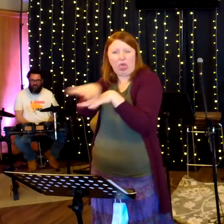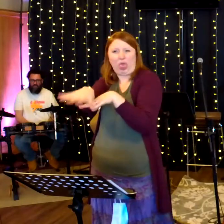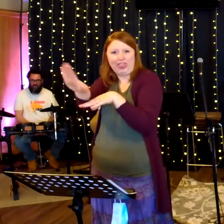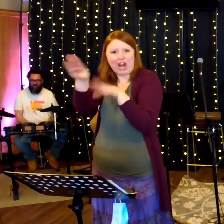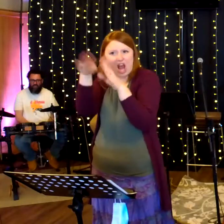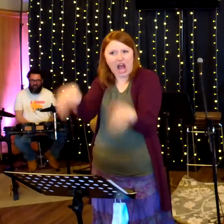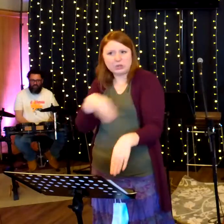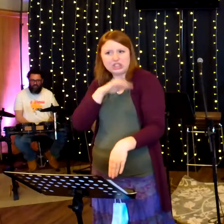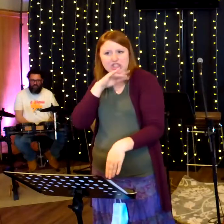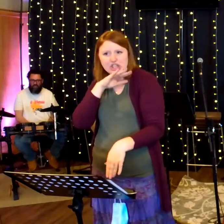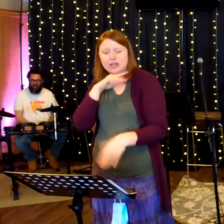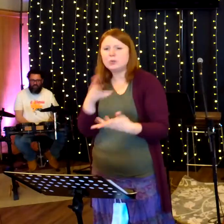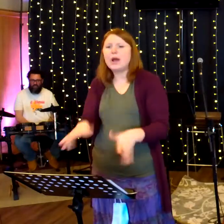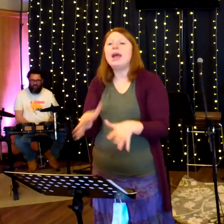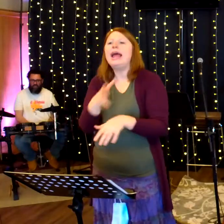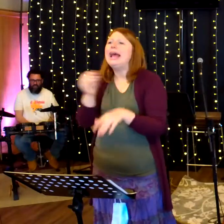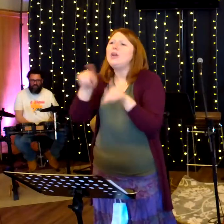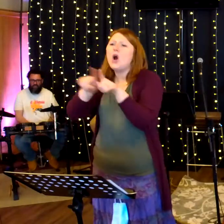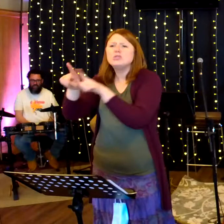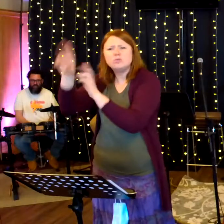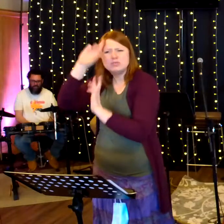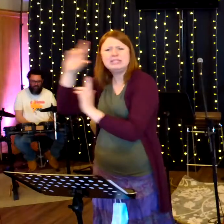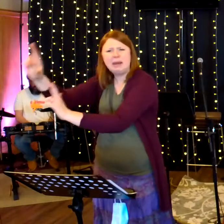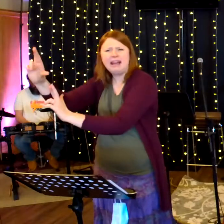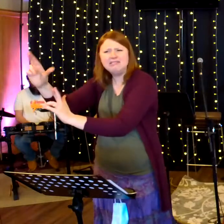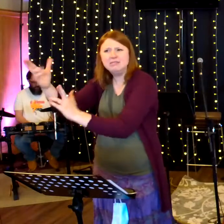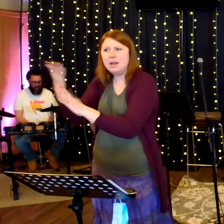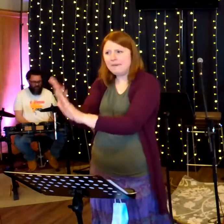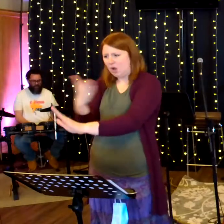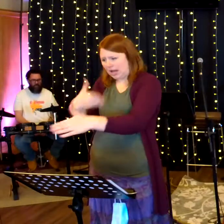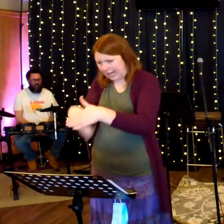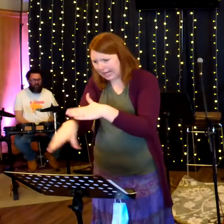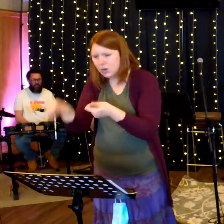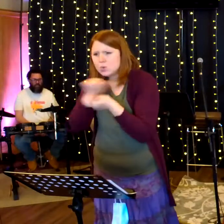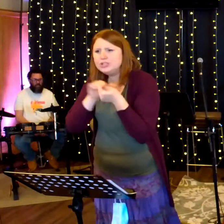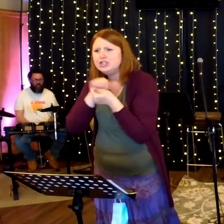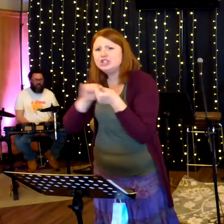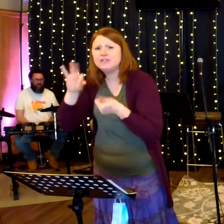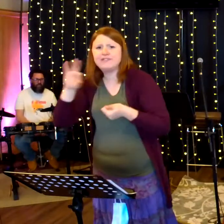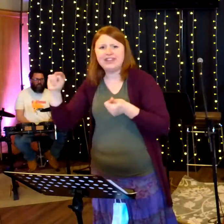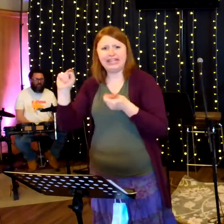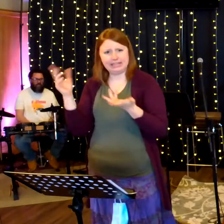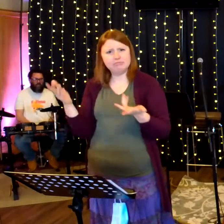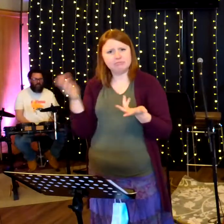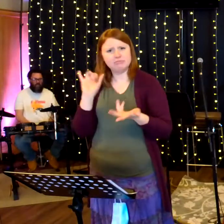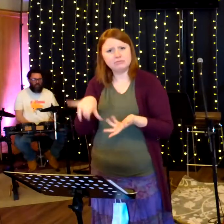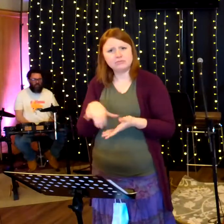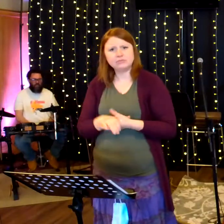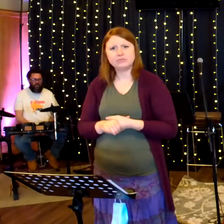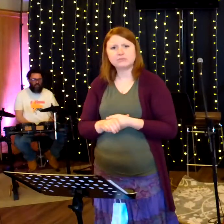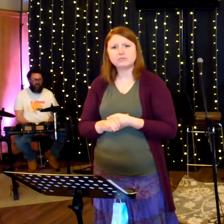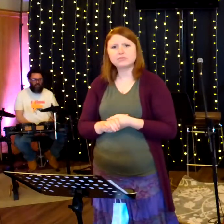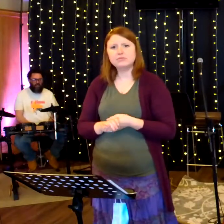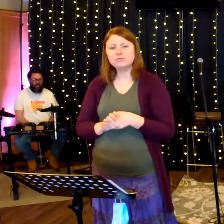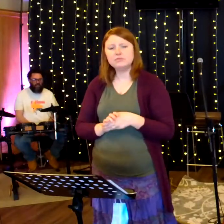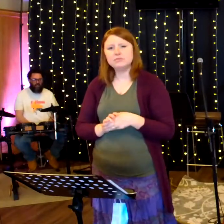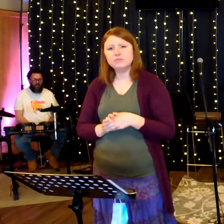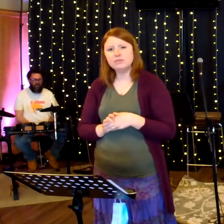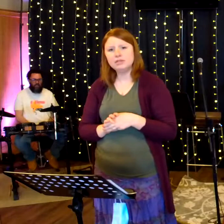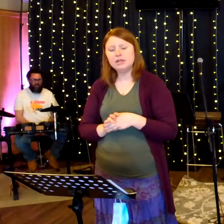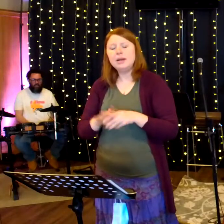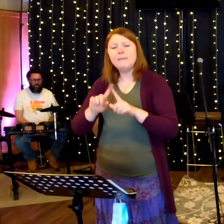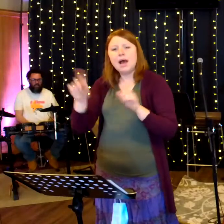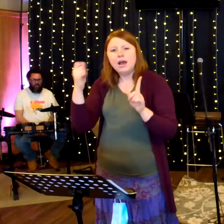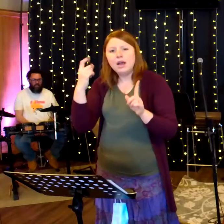filthy, but it was also a sign of respect and a sign of stature of the guest who's coming to visit.